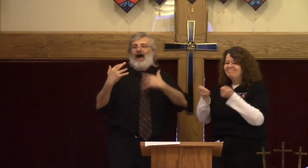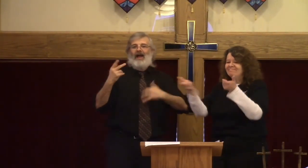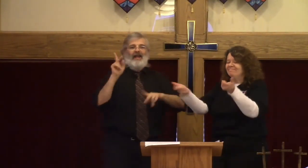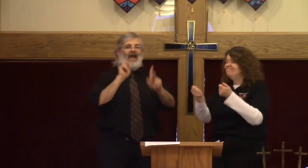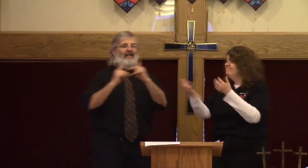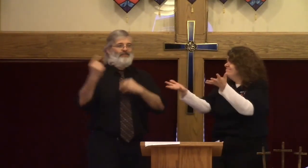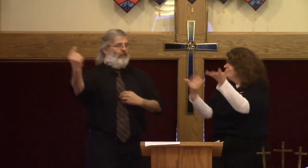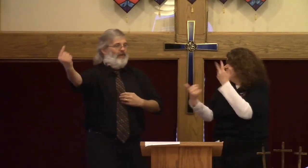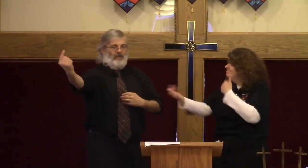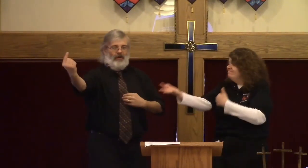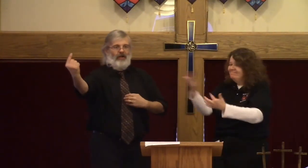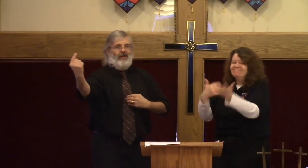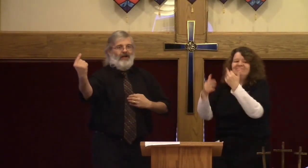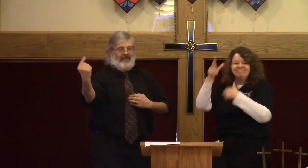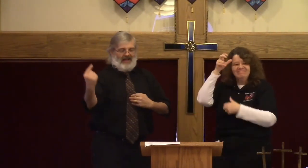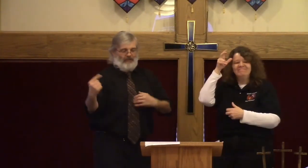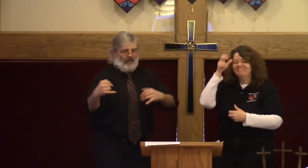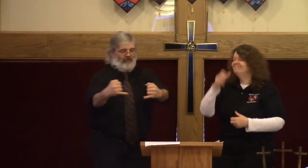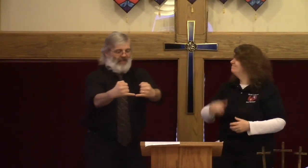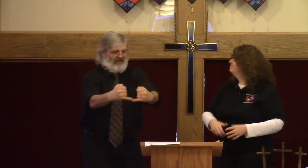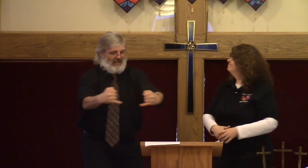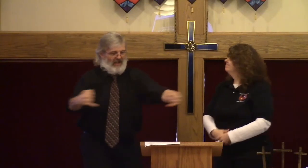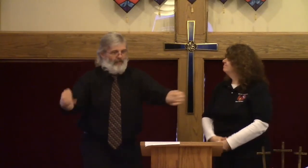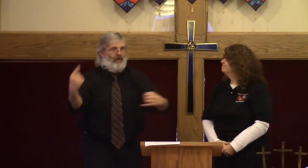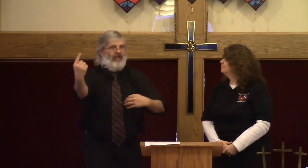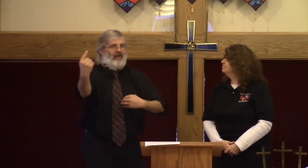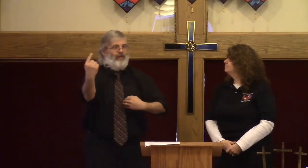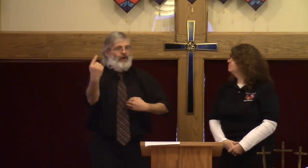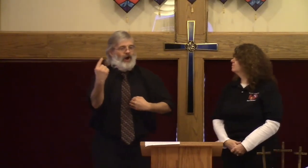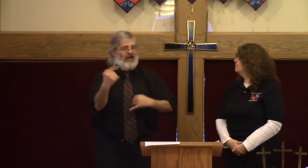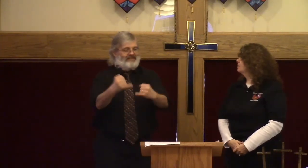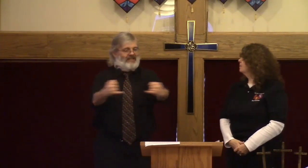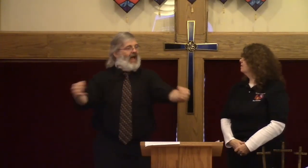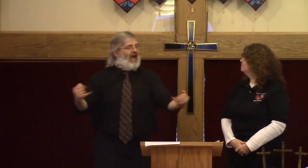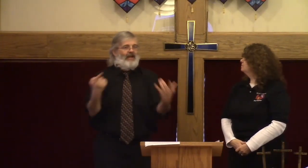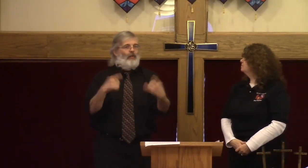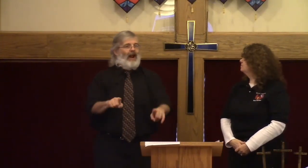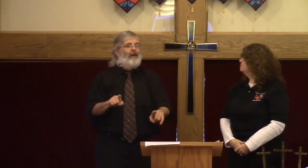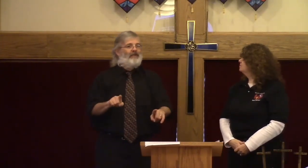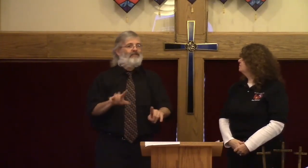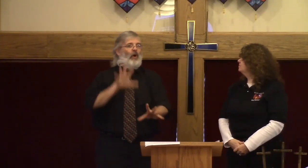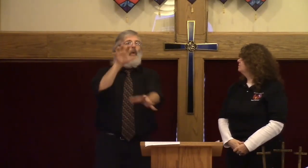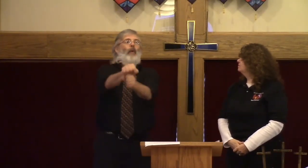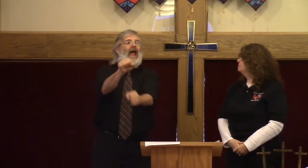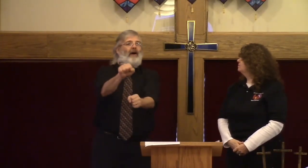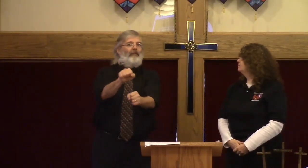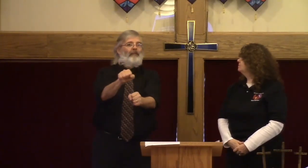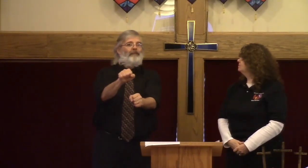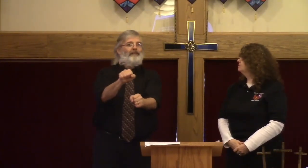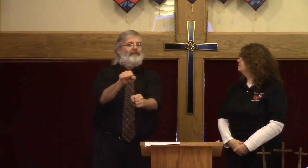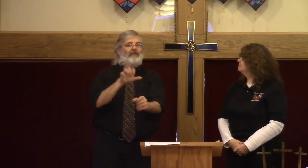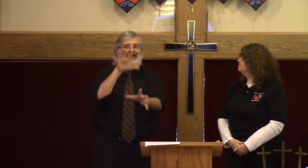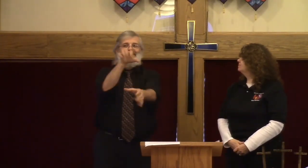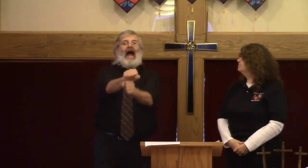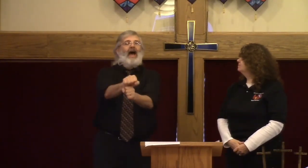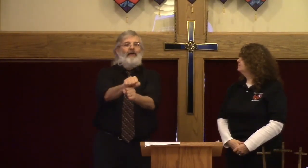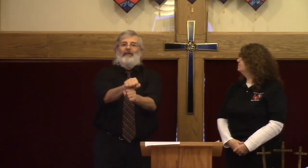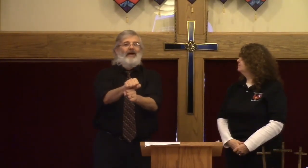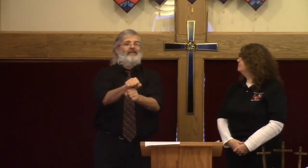on. And so people, they come across the line, and what happens? Wham! He's got him. And